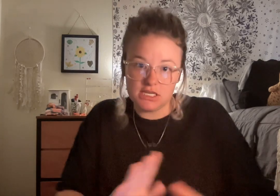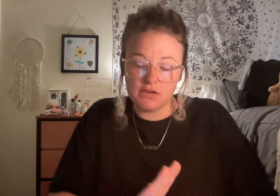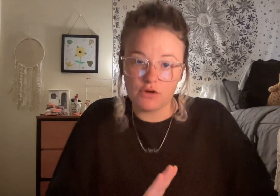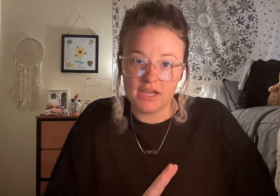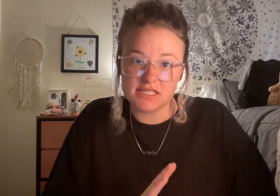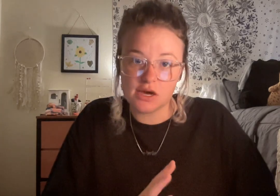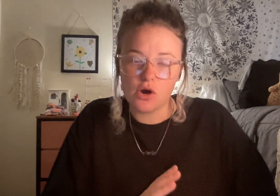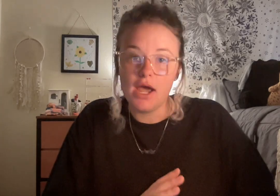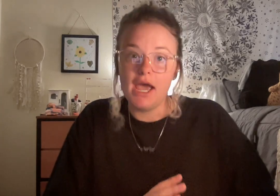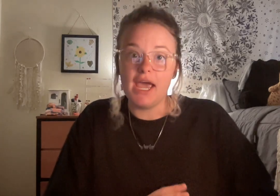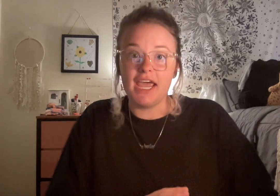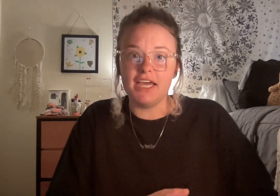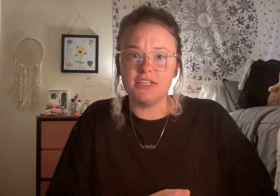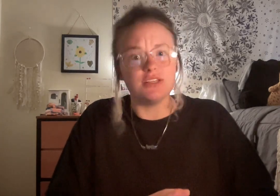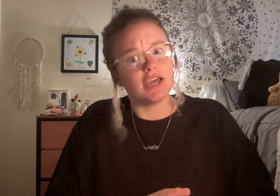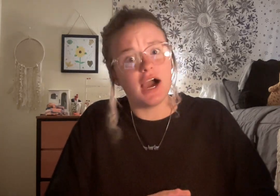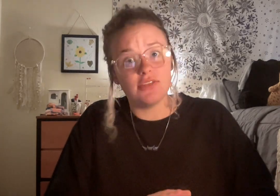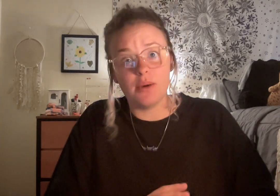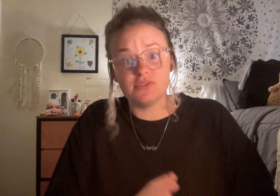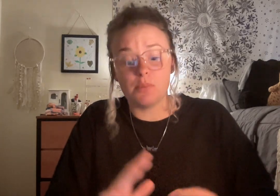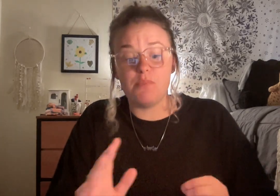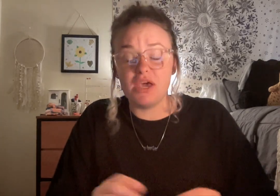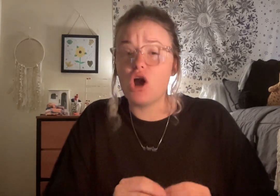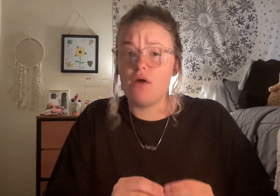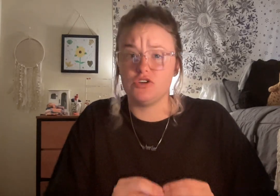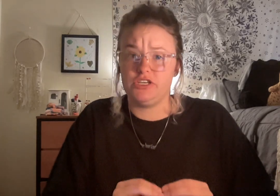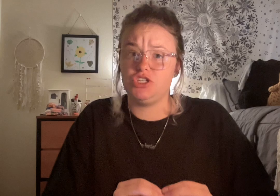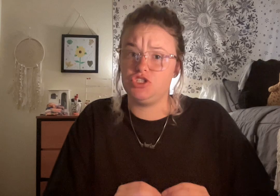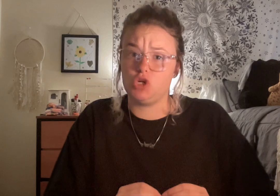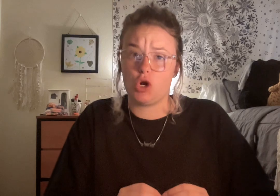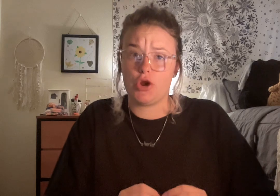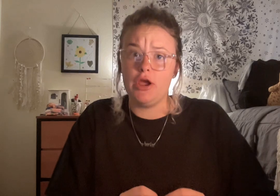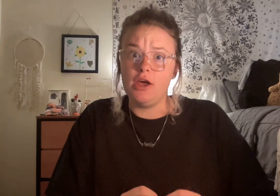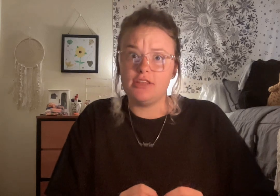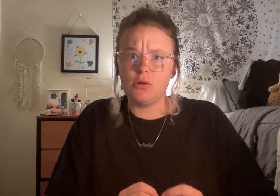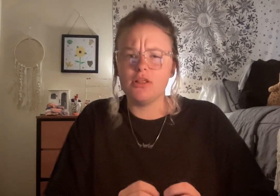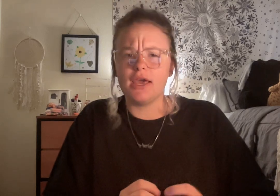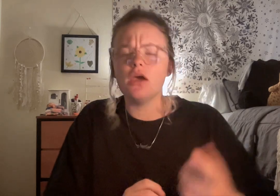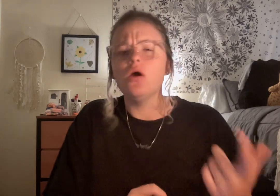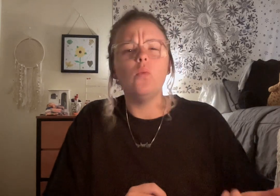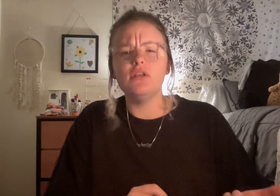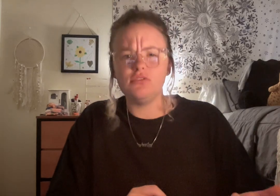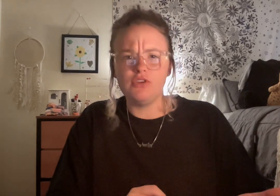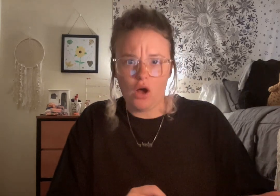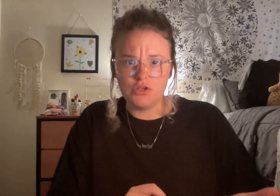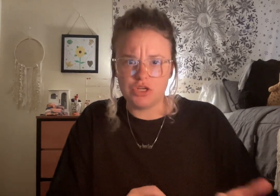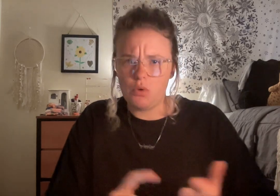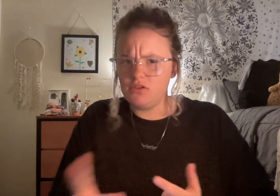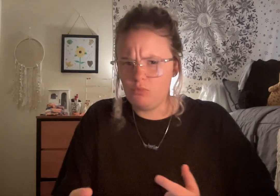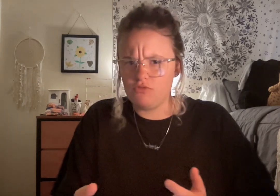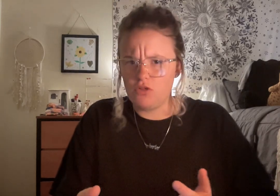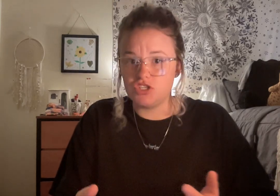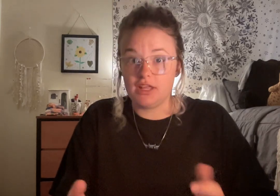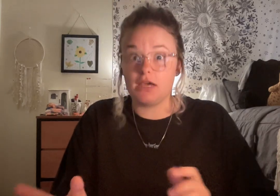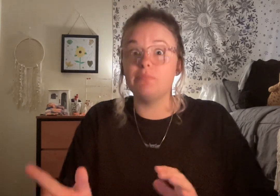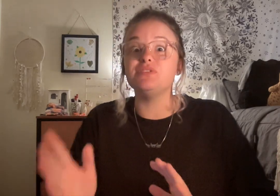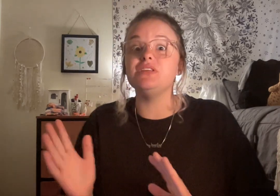for ASL. And that was a big conversation starter. They were like, what is phonology? What is morphology? Like, completely